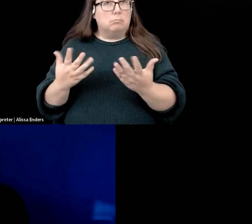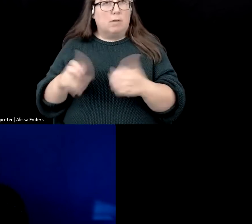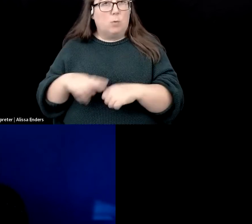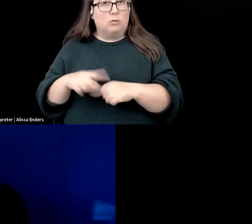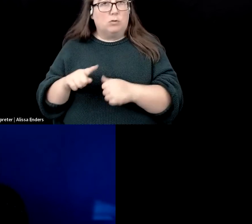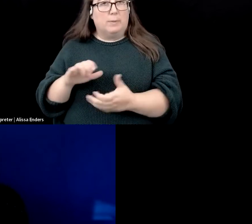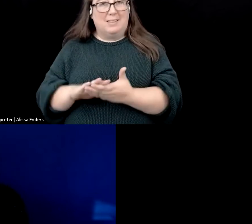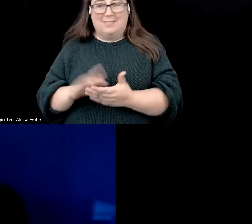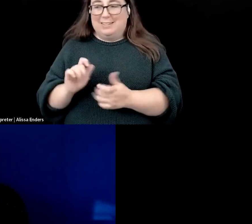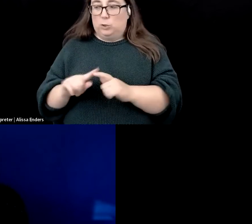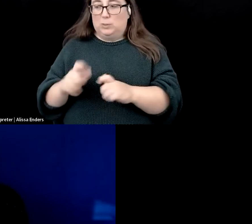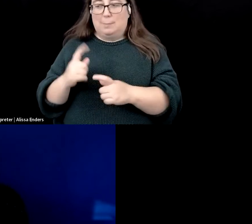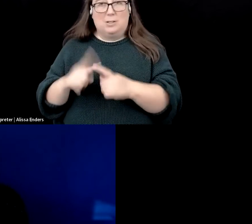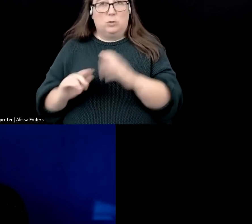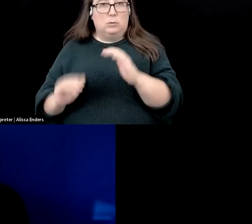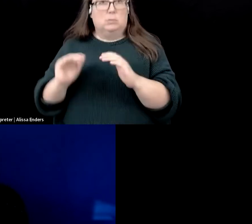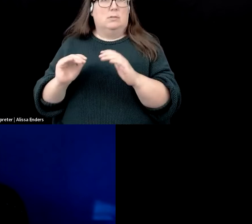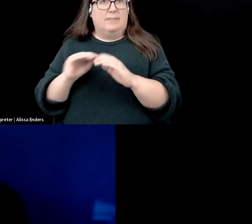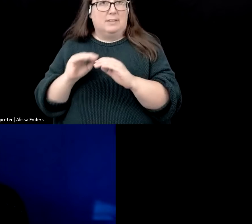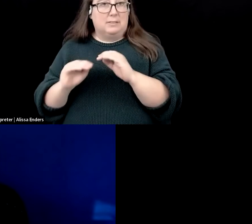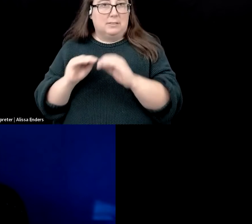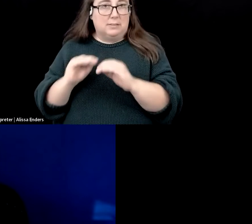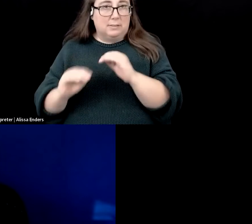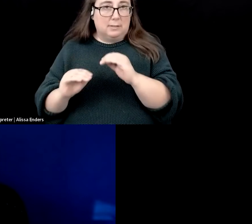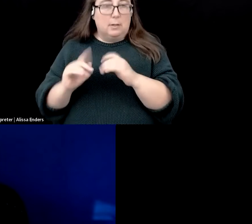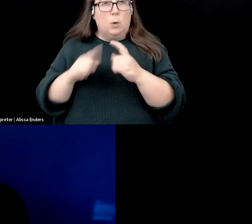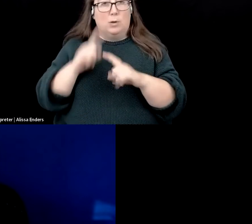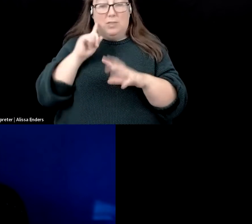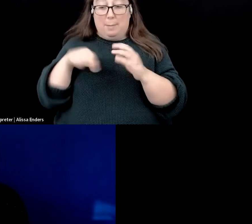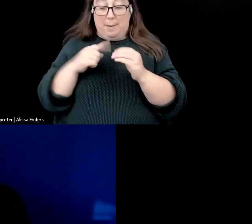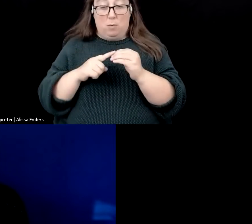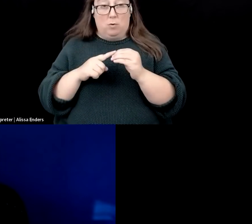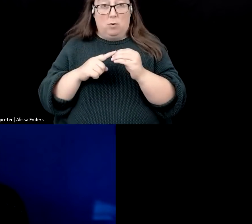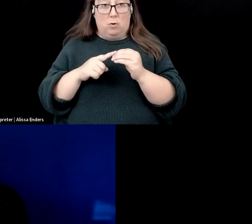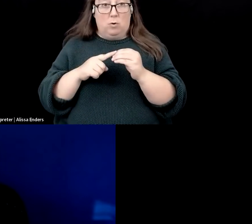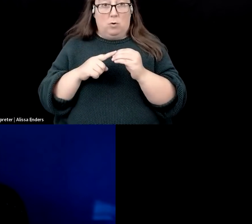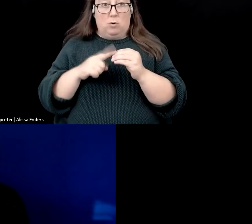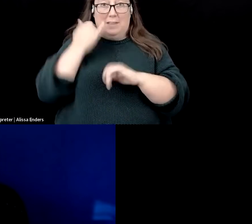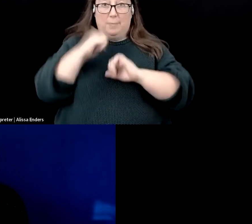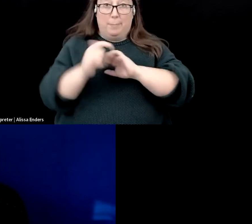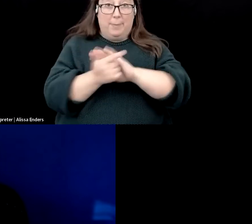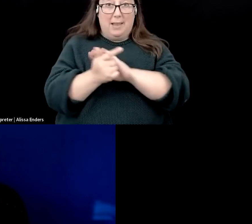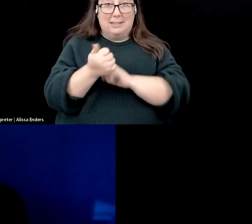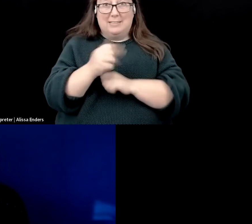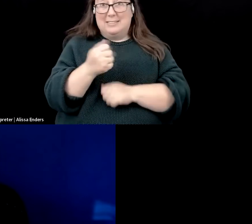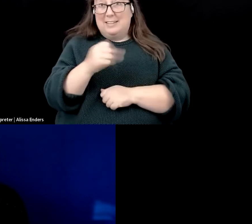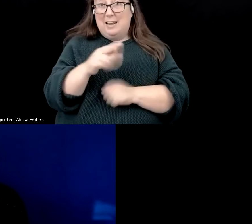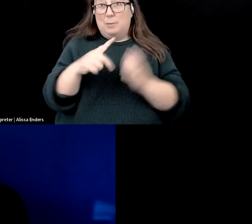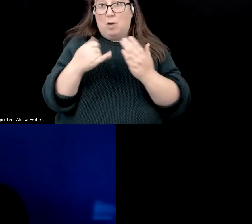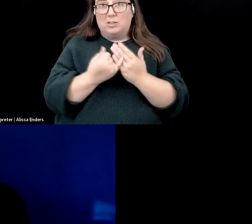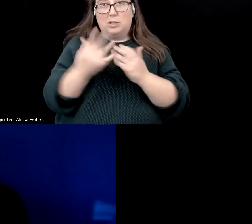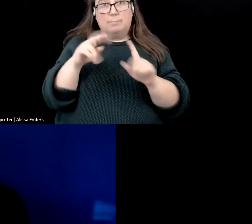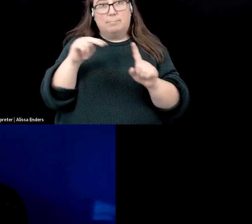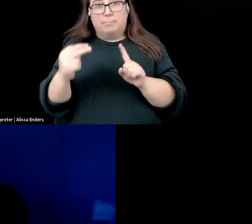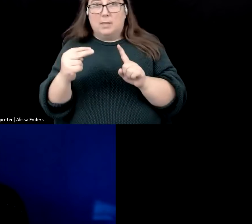believe that something needs to be done. And so when we think about whether or not the attempts to ban teaching history a certain way are a threat